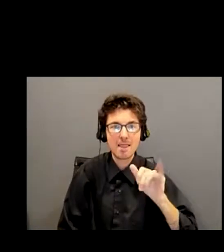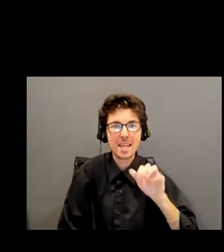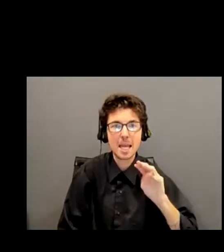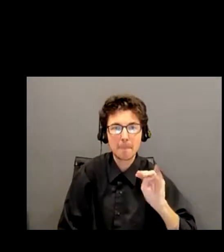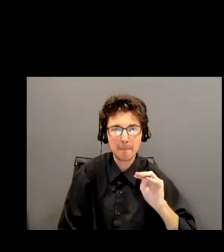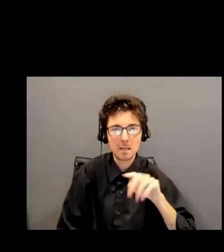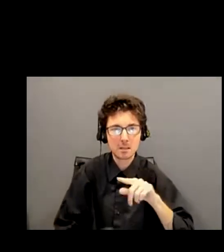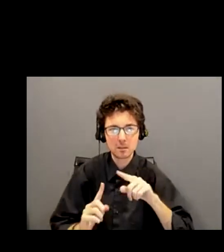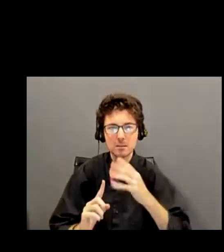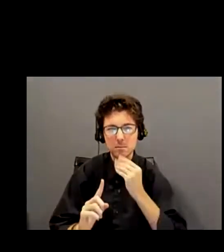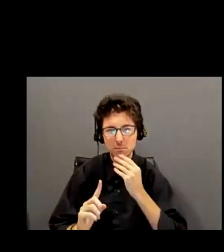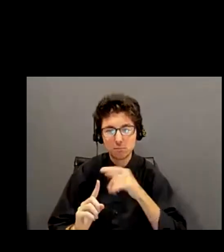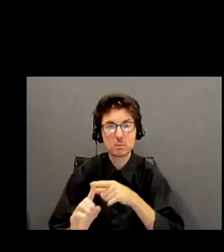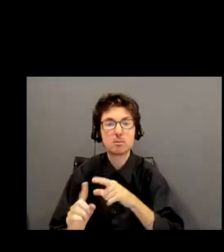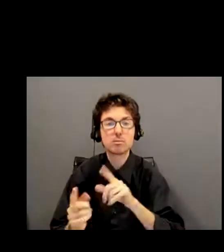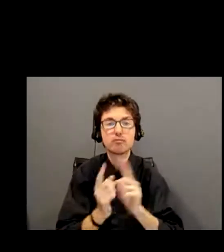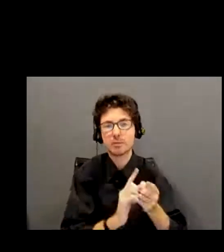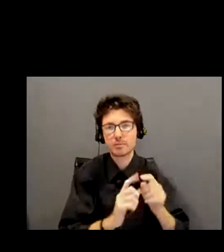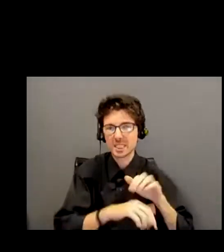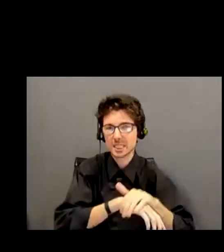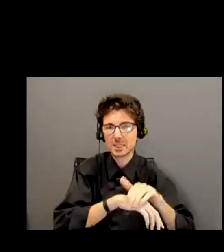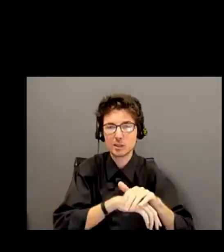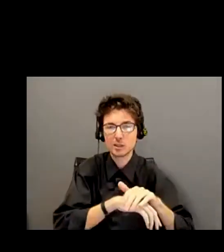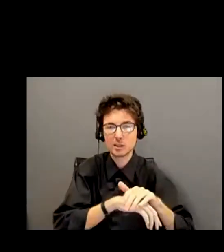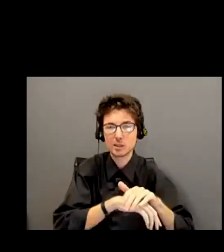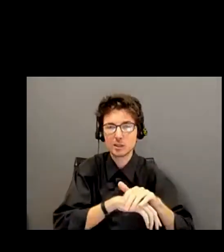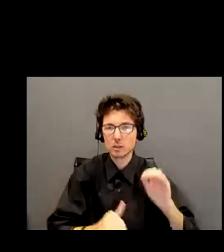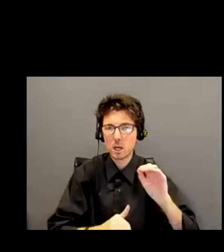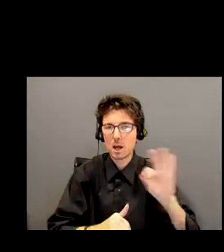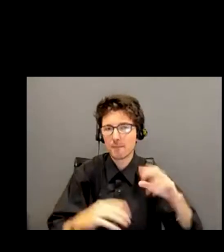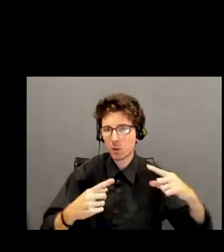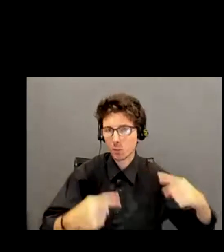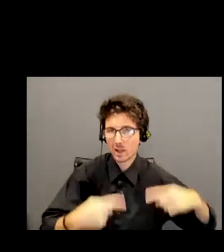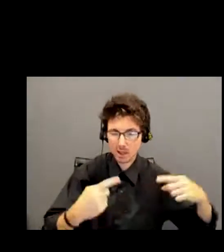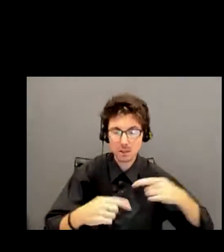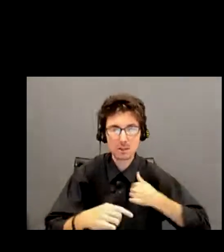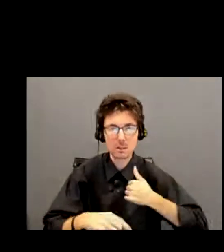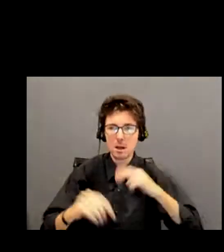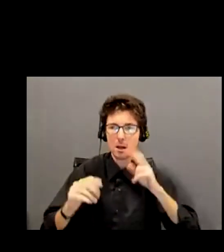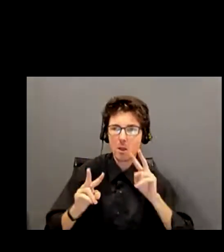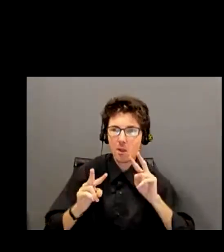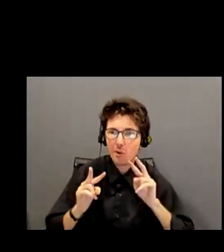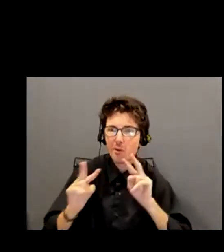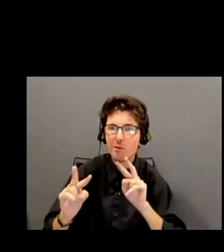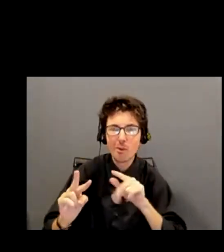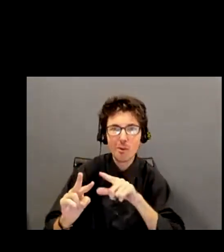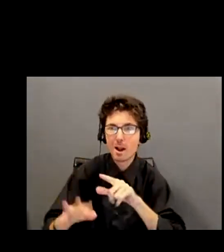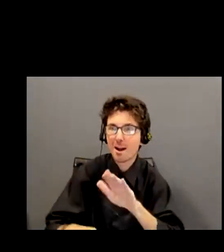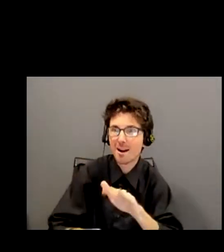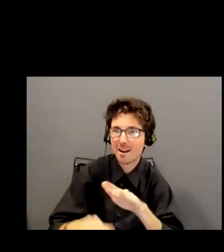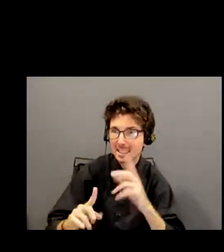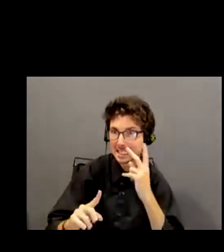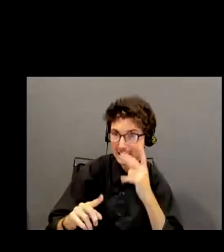me, as far as I'm concerned. I look forward to the weekends with them because it fills me up in ways that